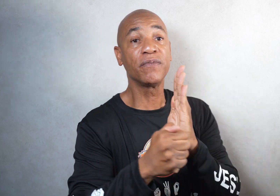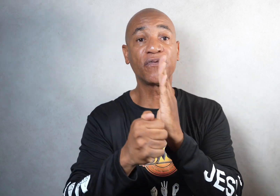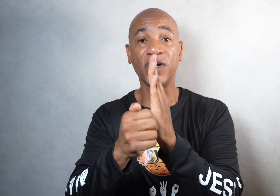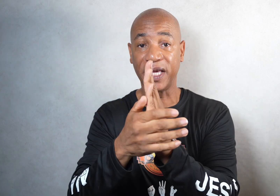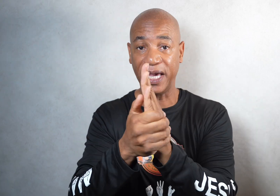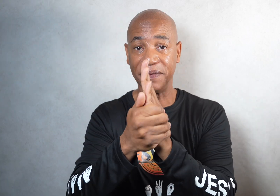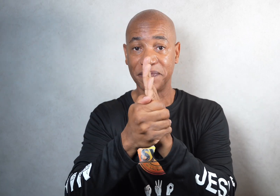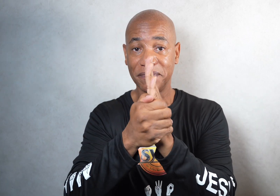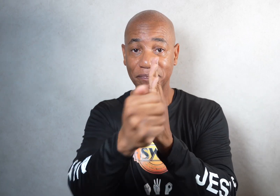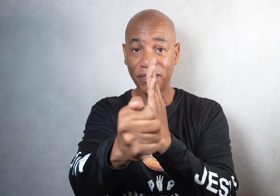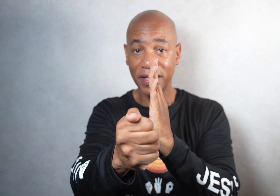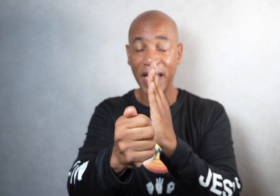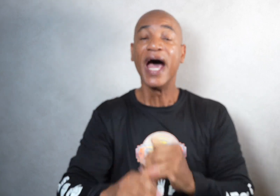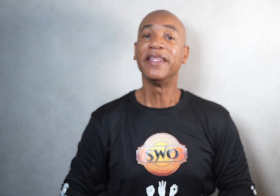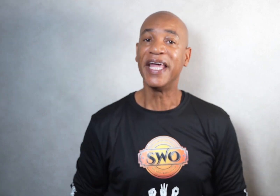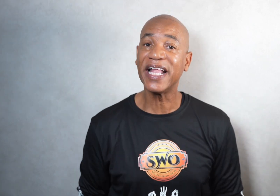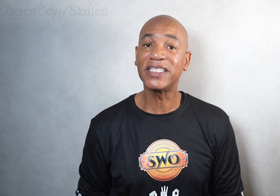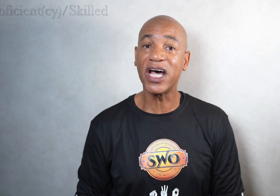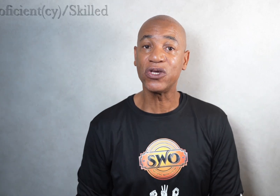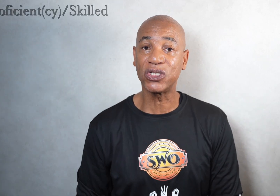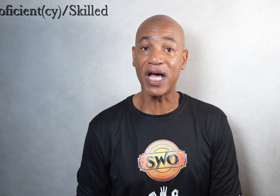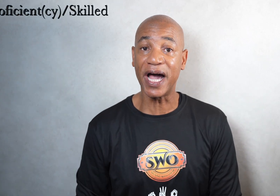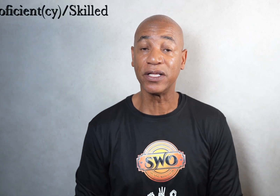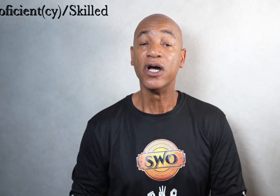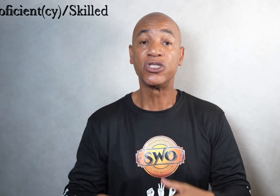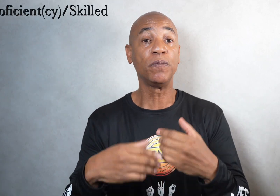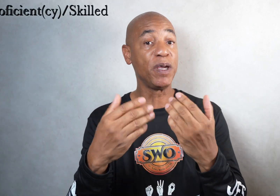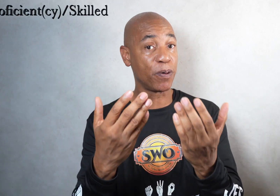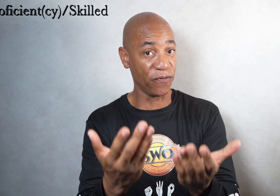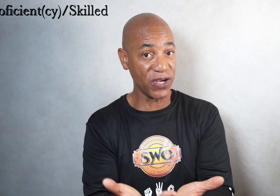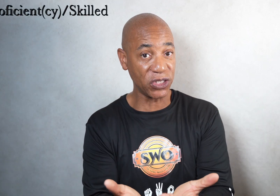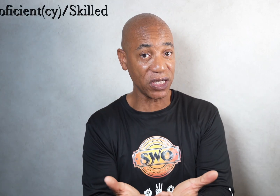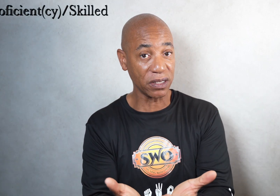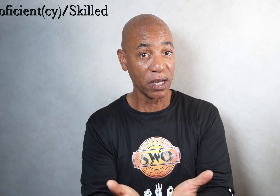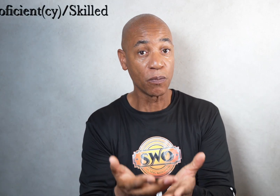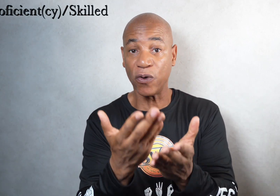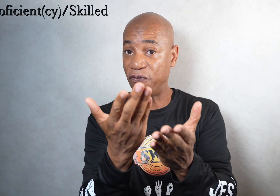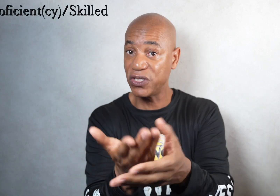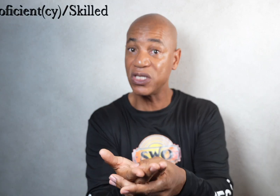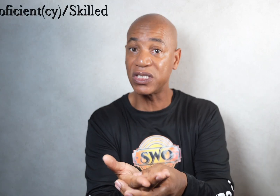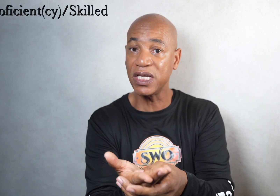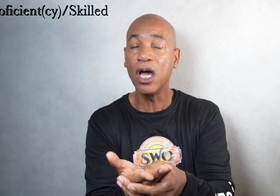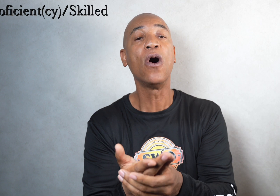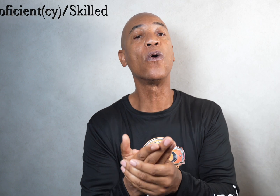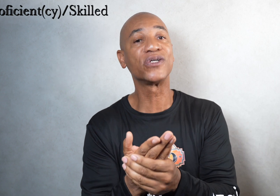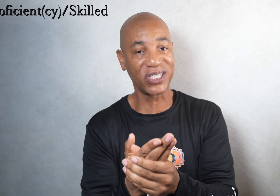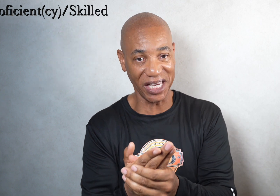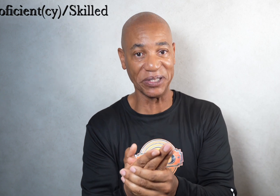front again. That is how you sign to be proficient, proficiency, or skilled.